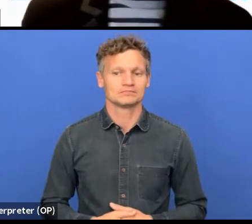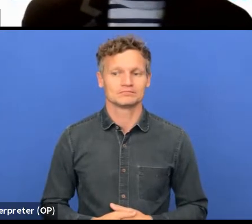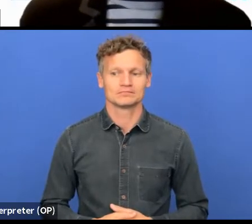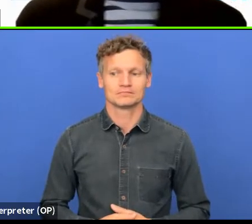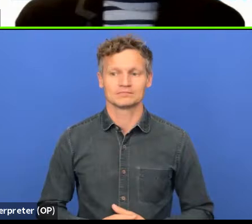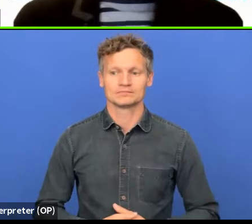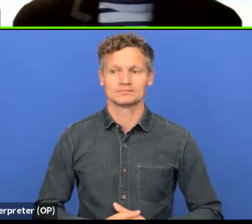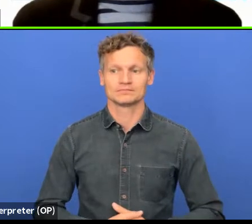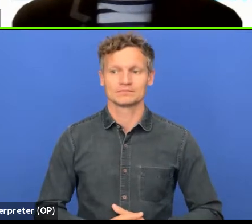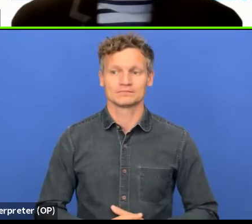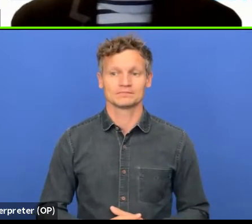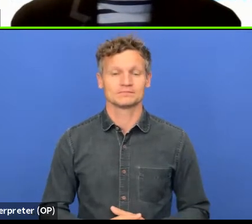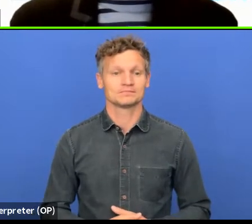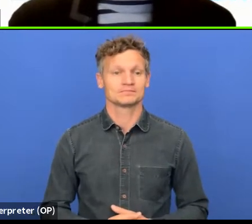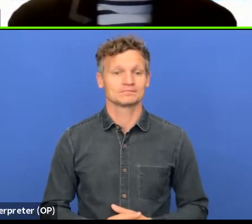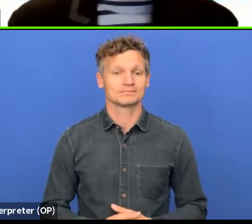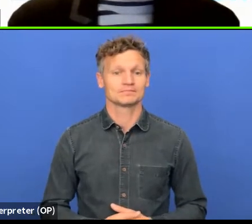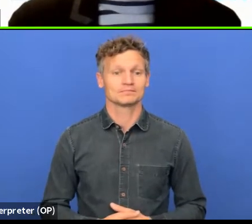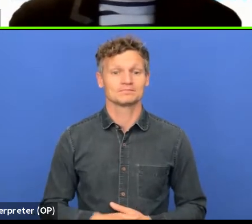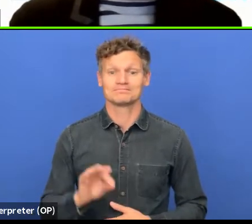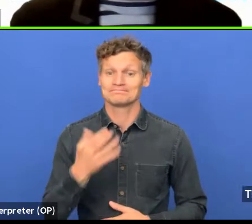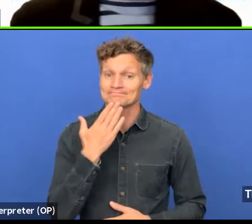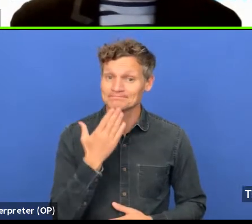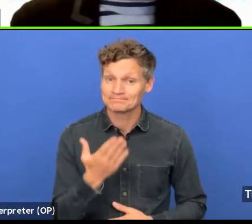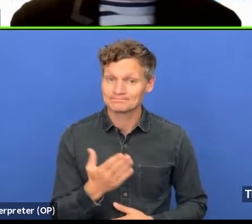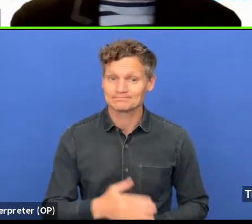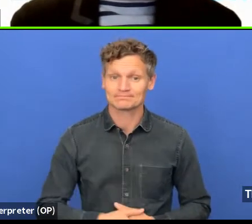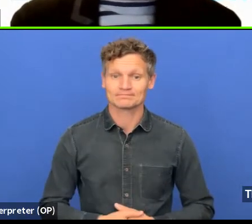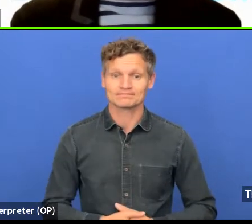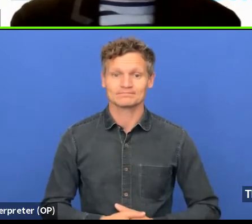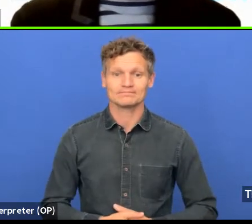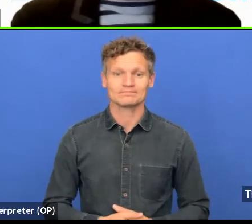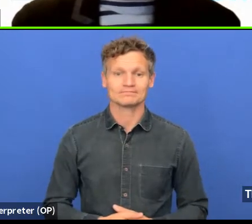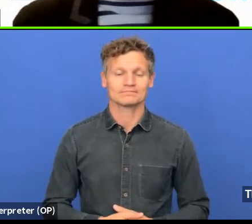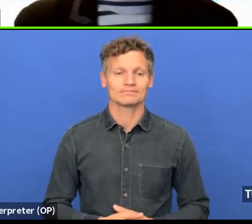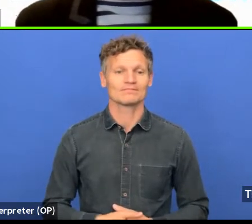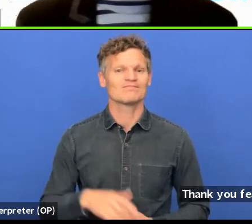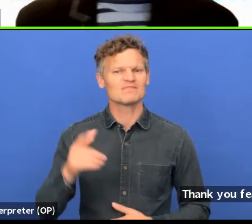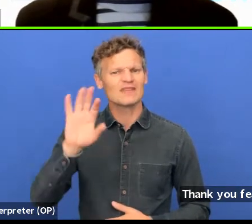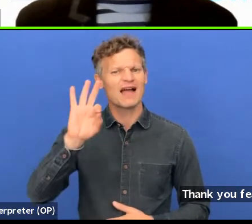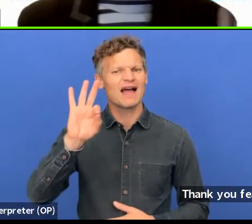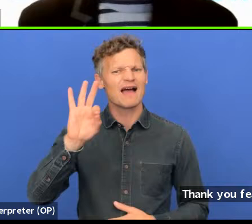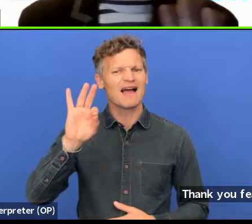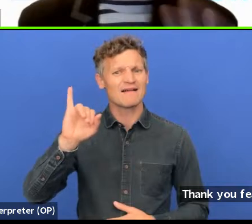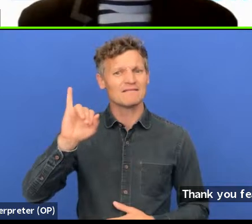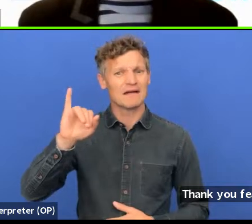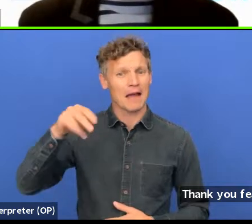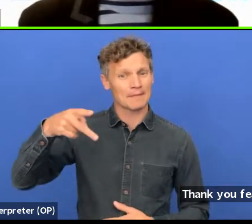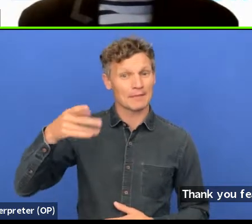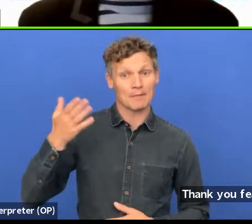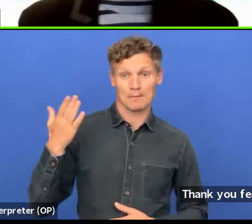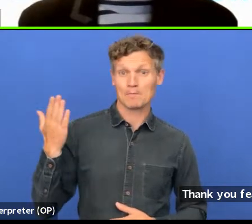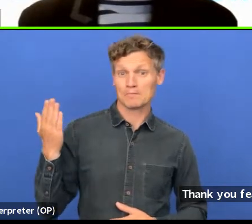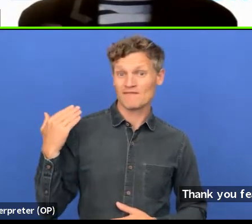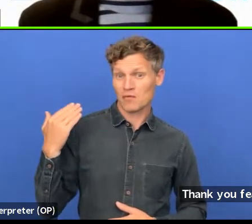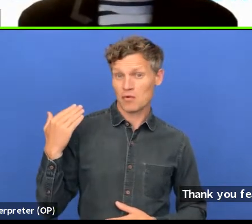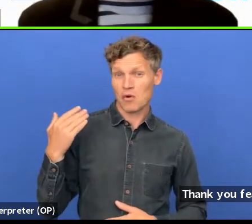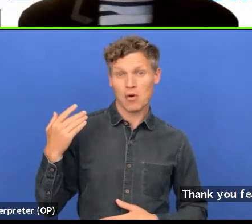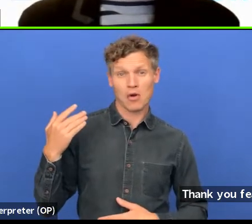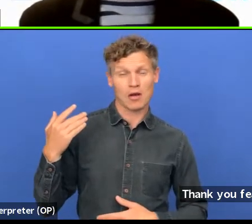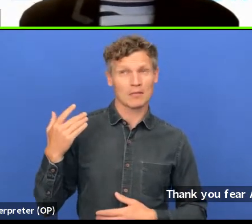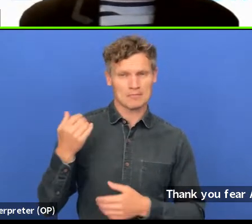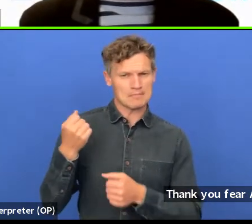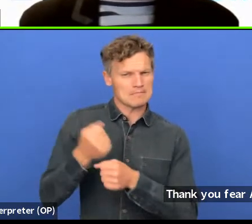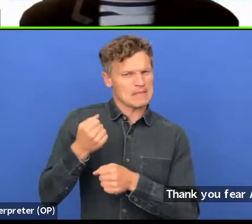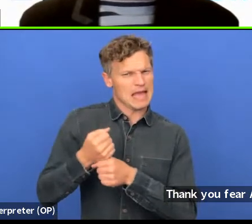Thank you, Fiorella. FIP did at some stage also make some visual